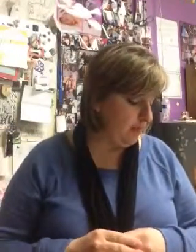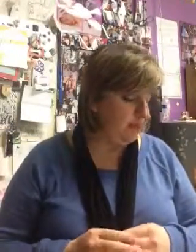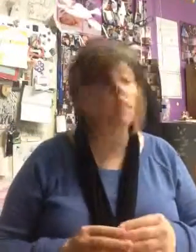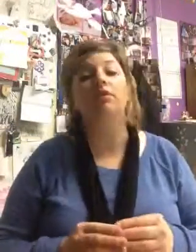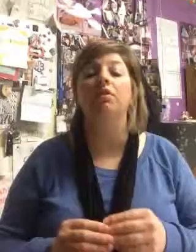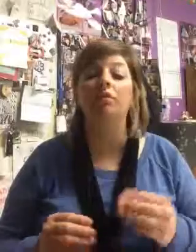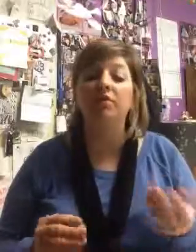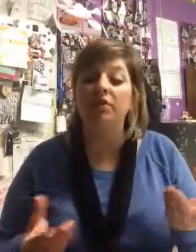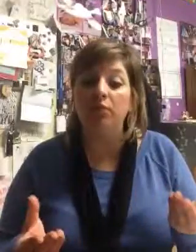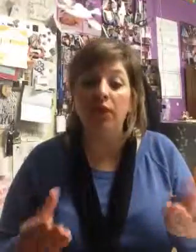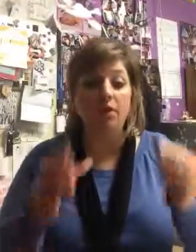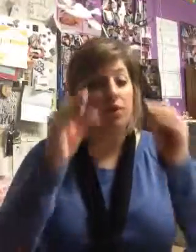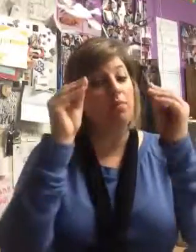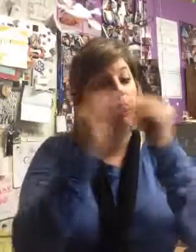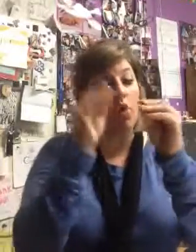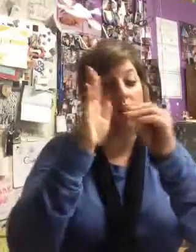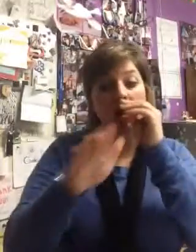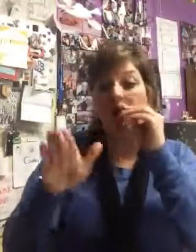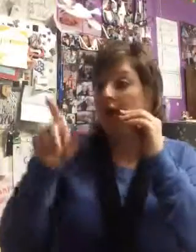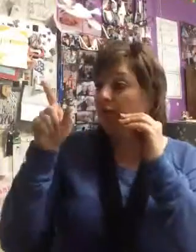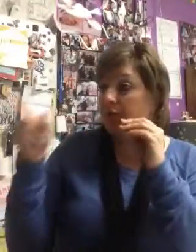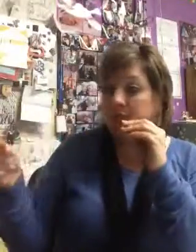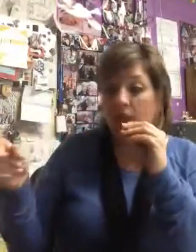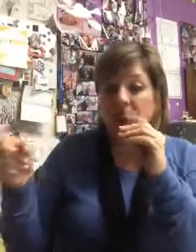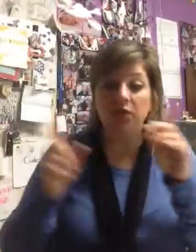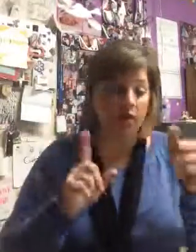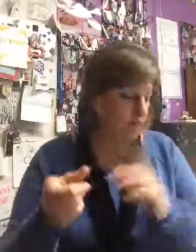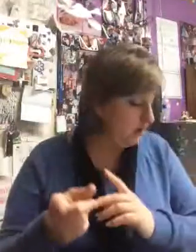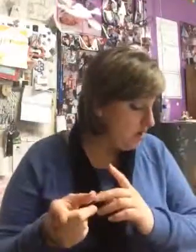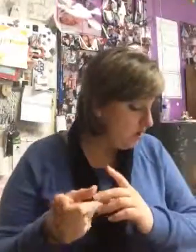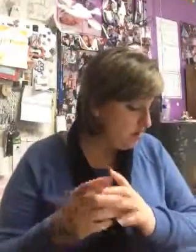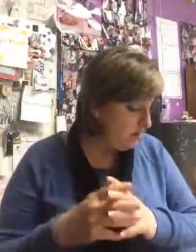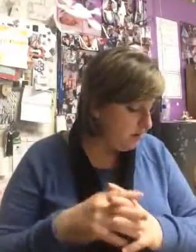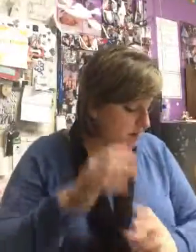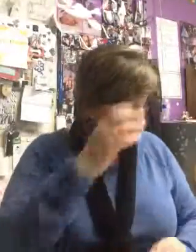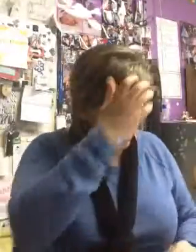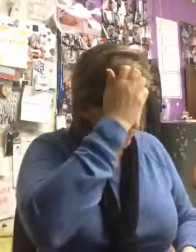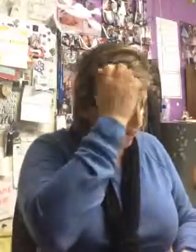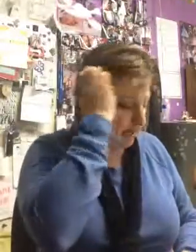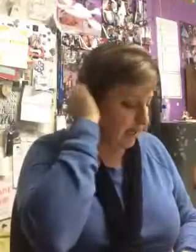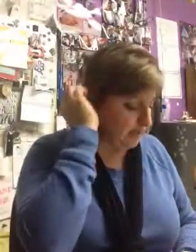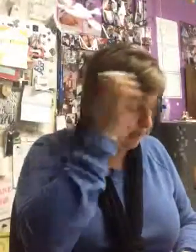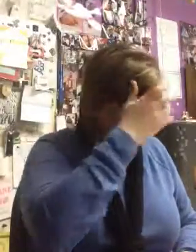you will do, when we do more than, we do more than, and we would point to wherever. So in this case,